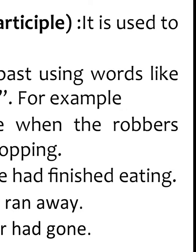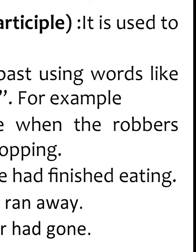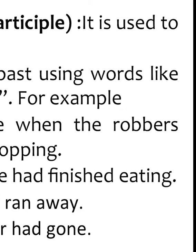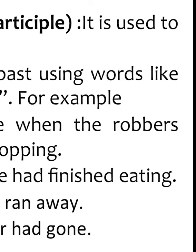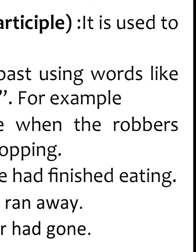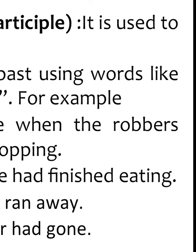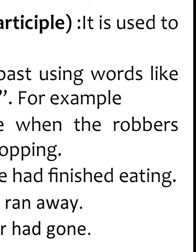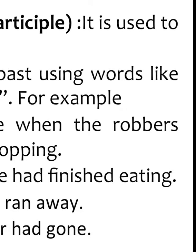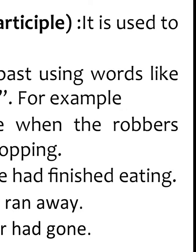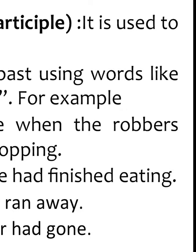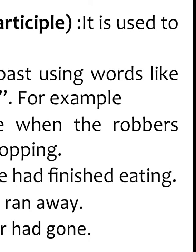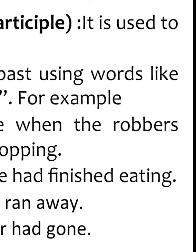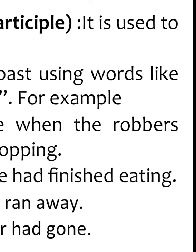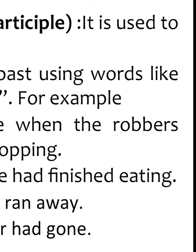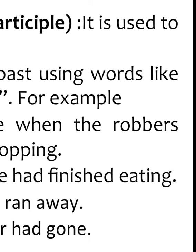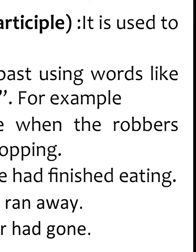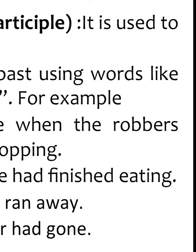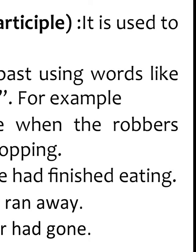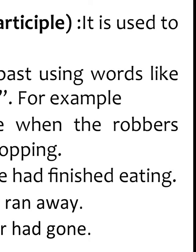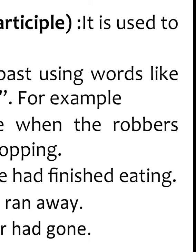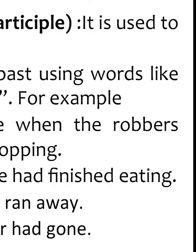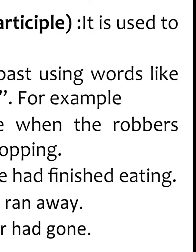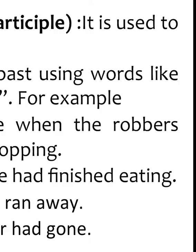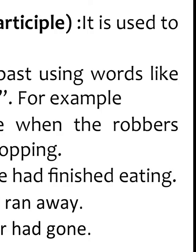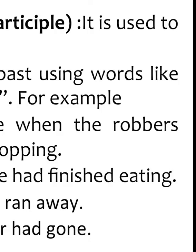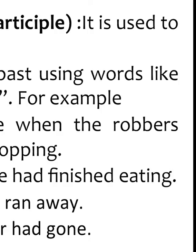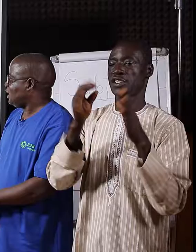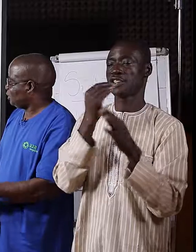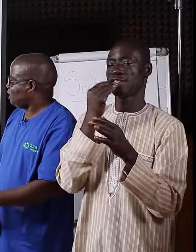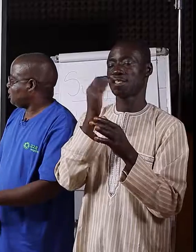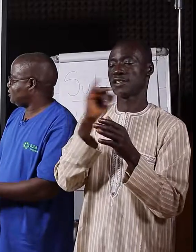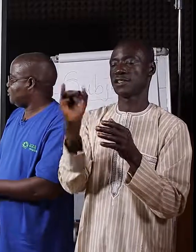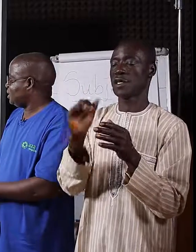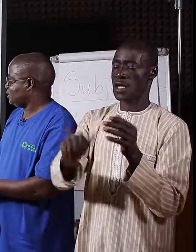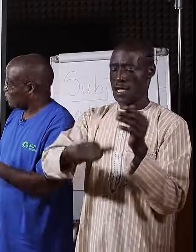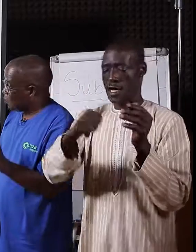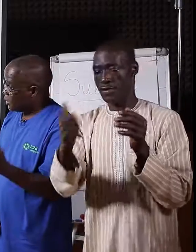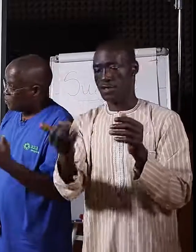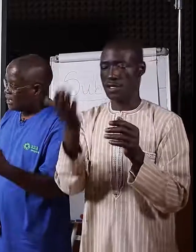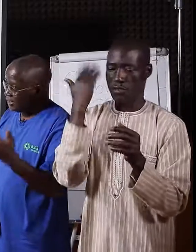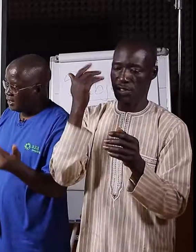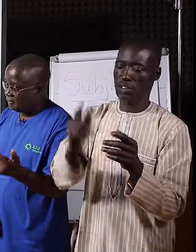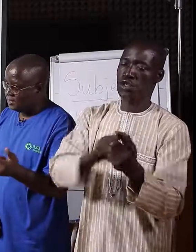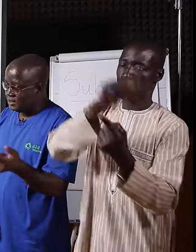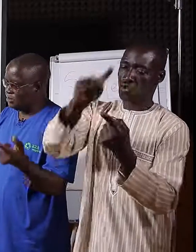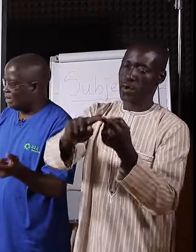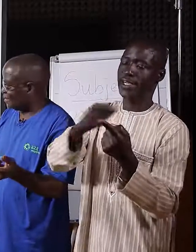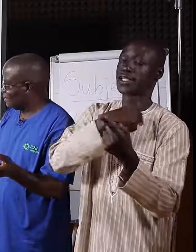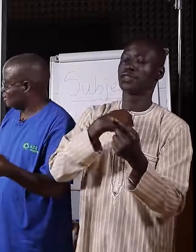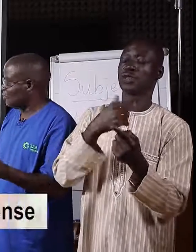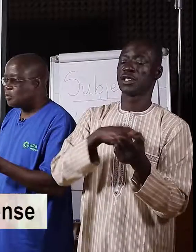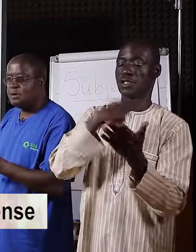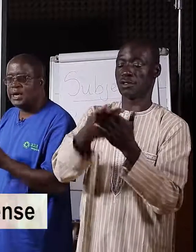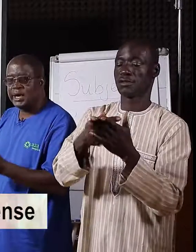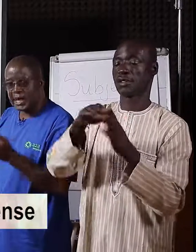When we arrived, Kunle has finished eating. Another past of the past. When we arrived in the